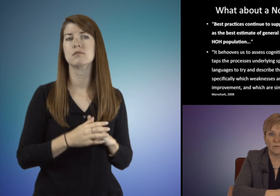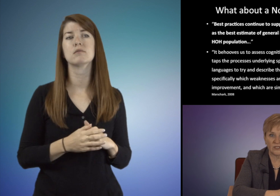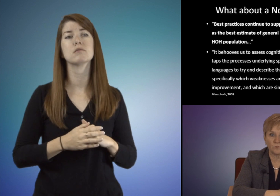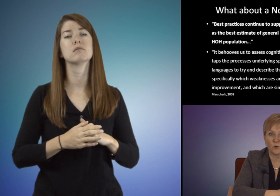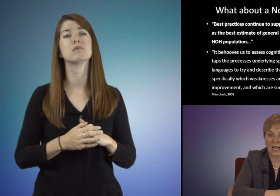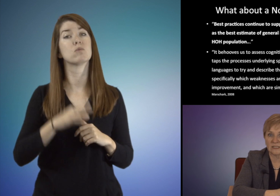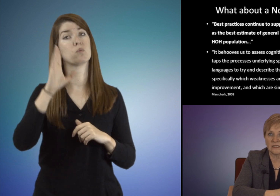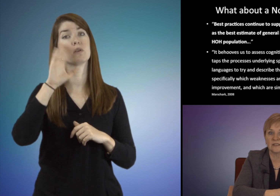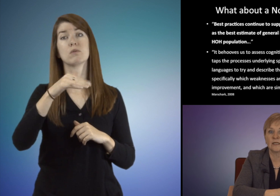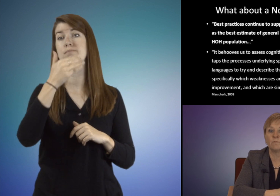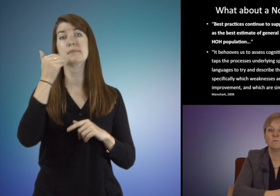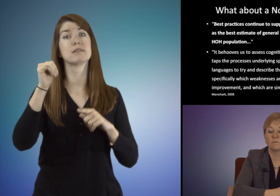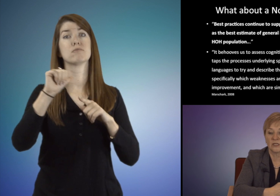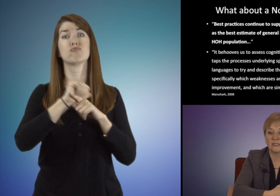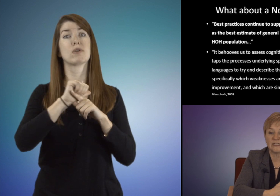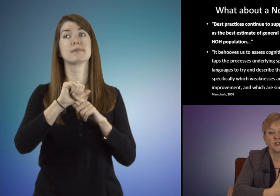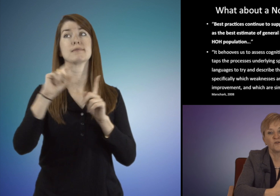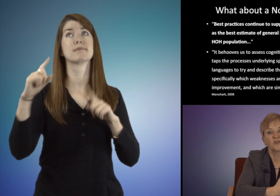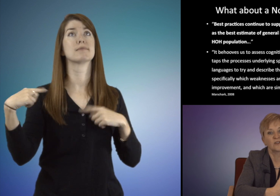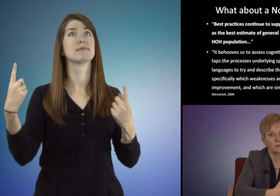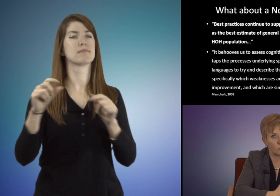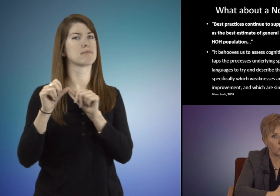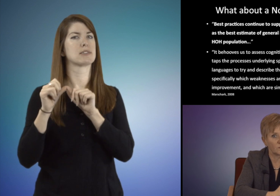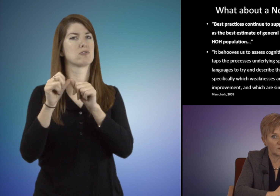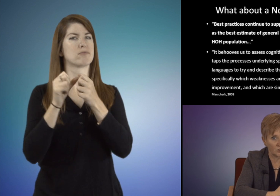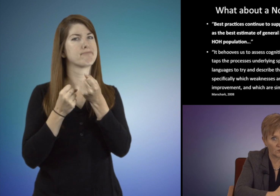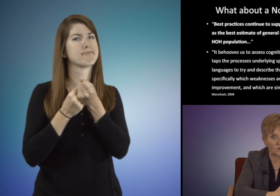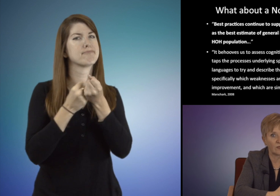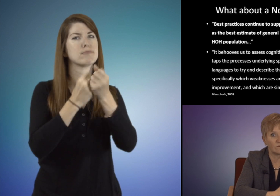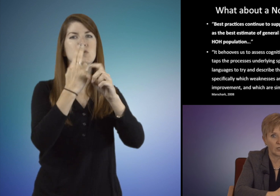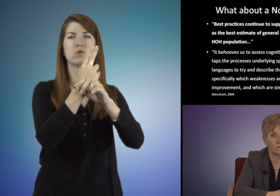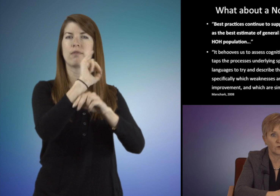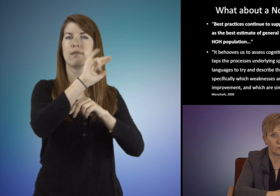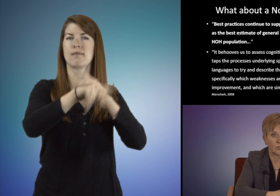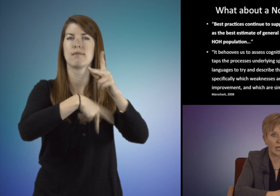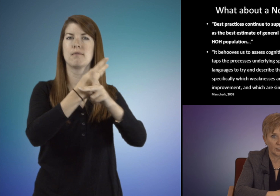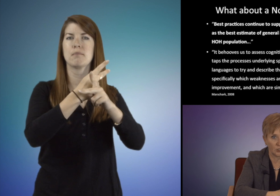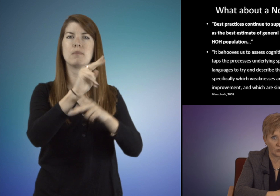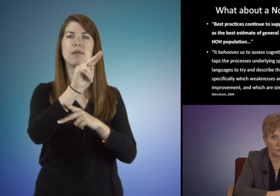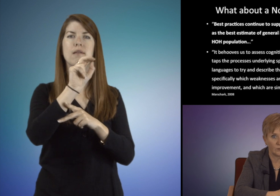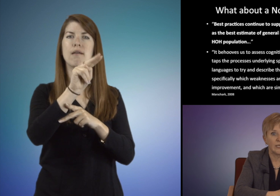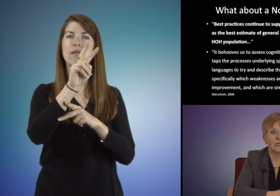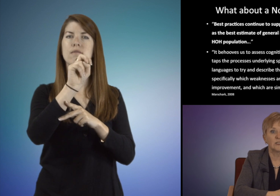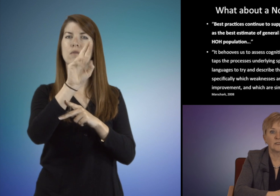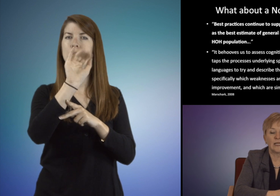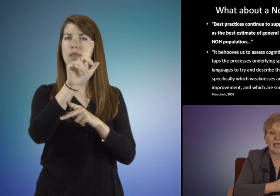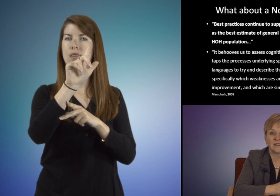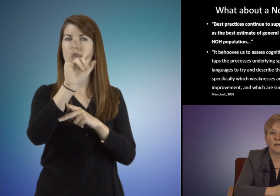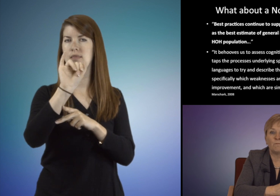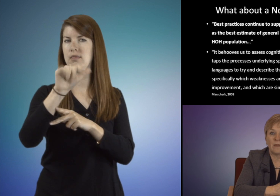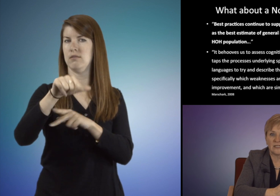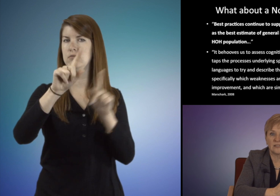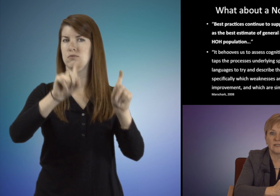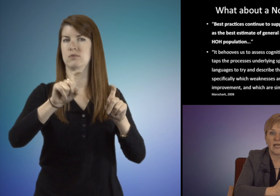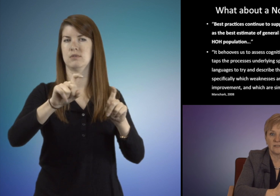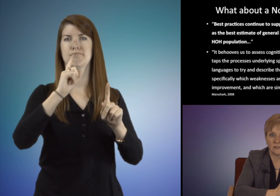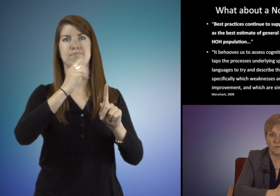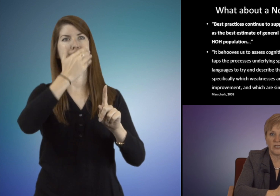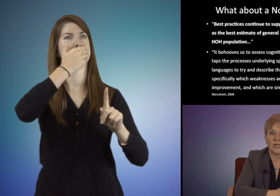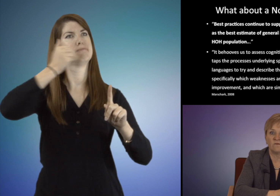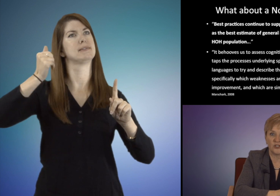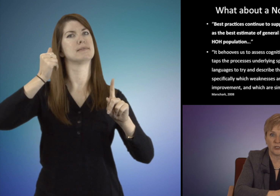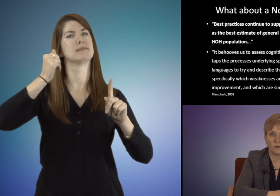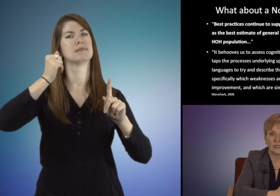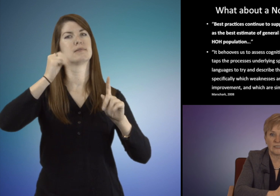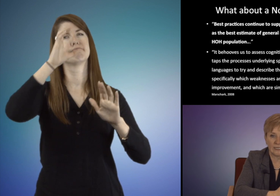know that best practice continues to support the use of nonverbal IQ as the best